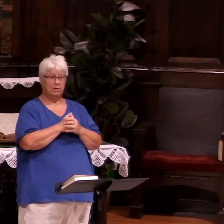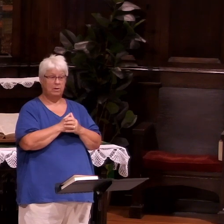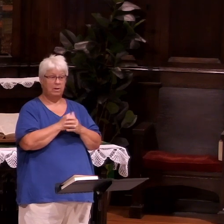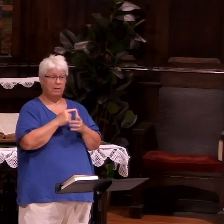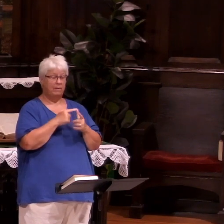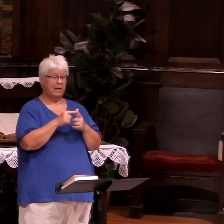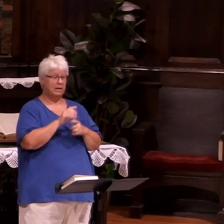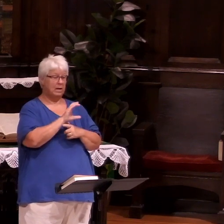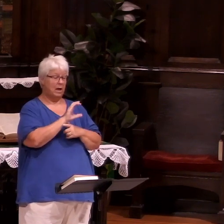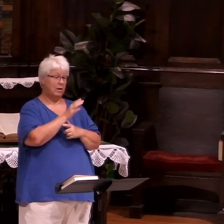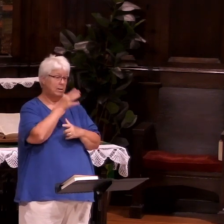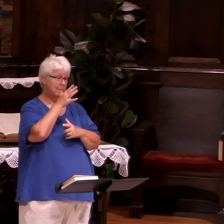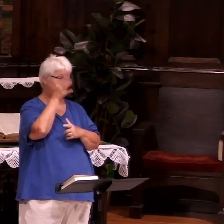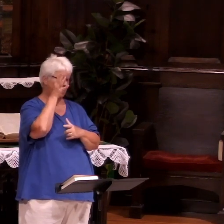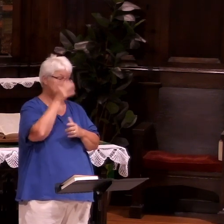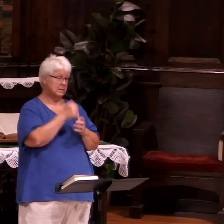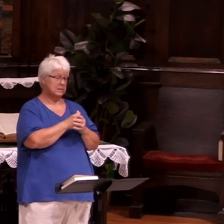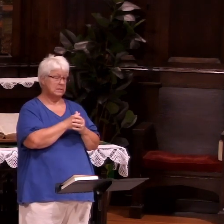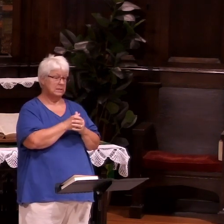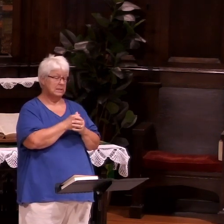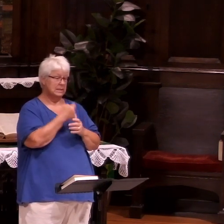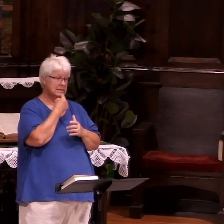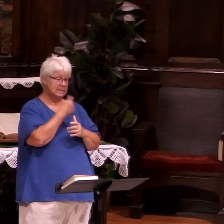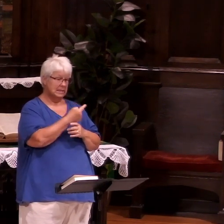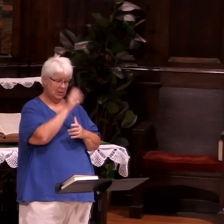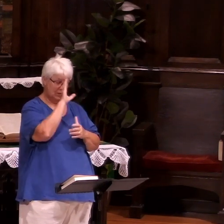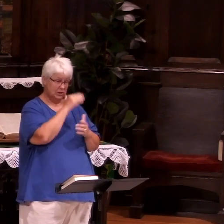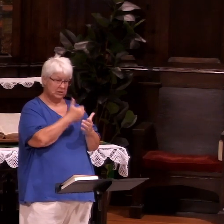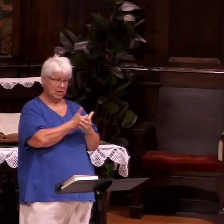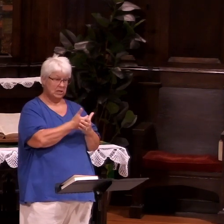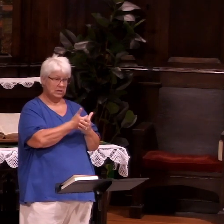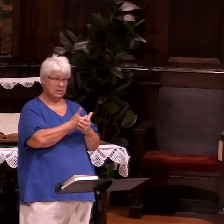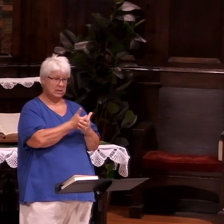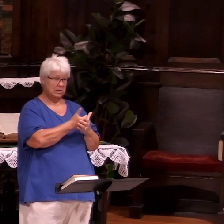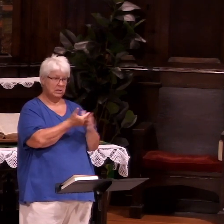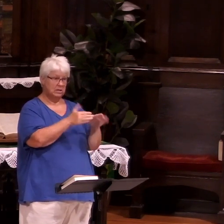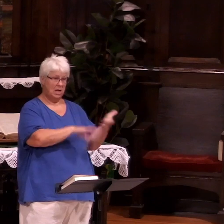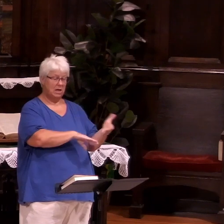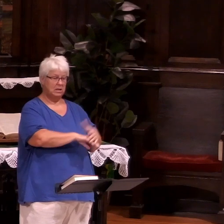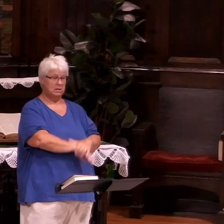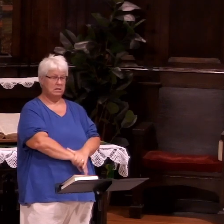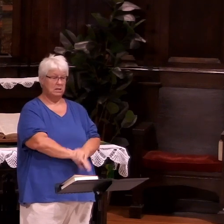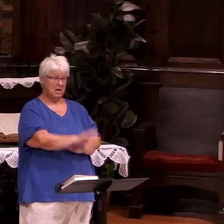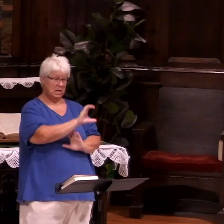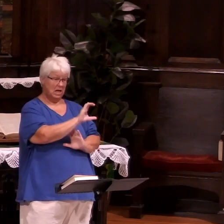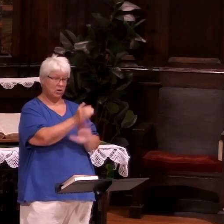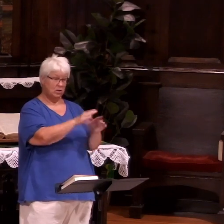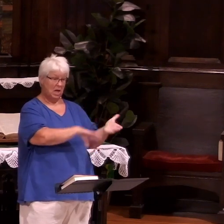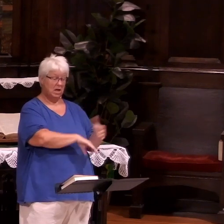Then Connor's parents say that their son has